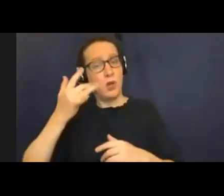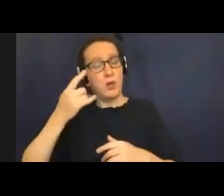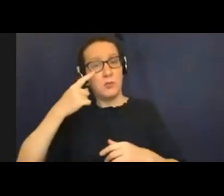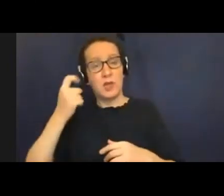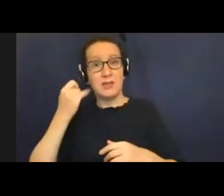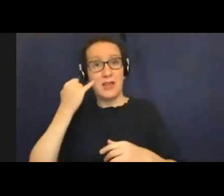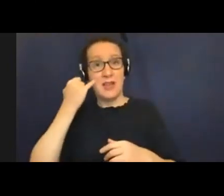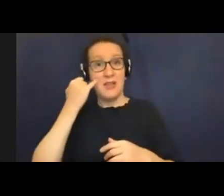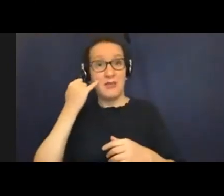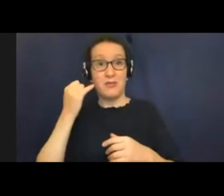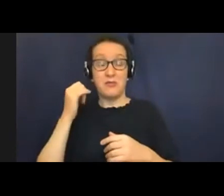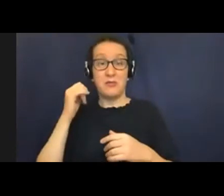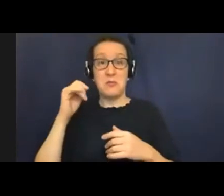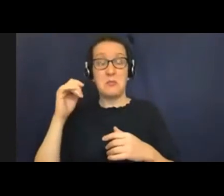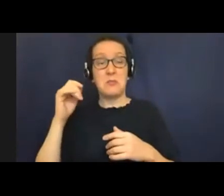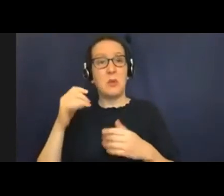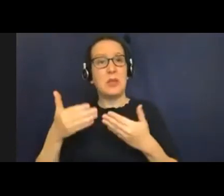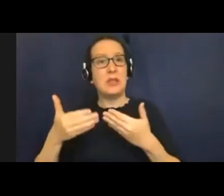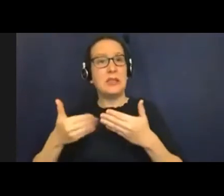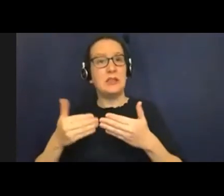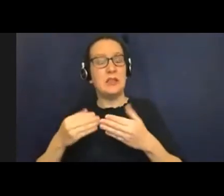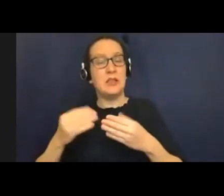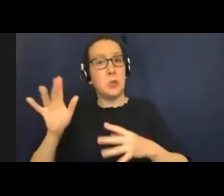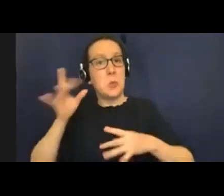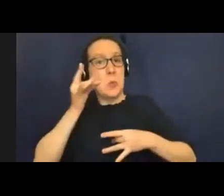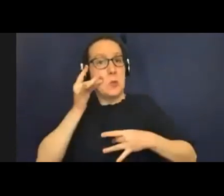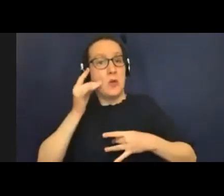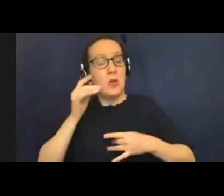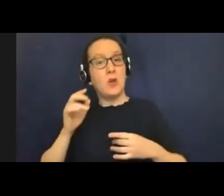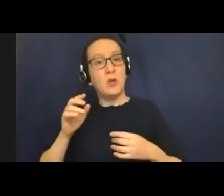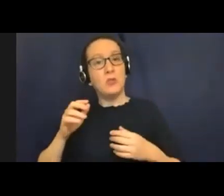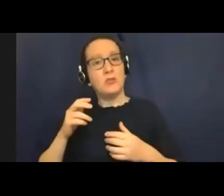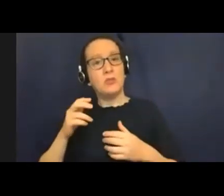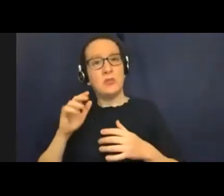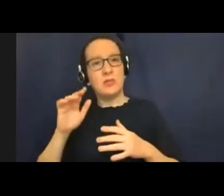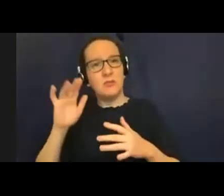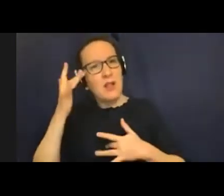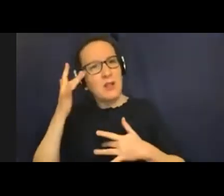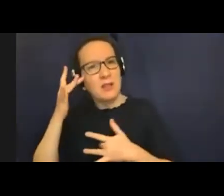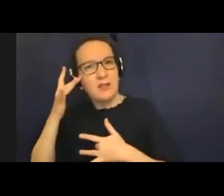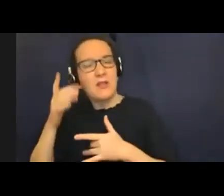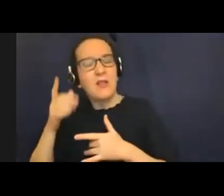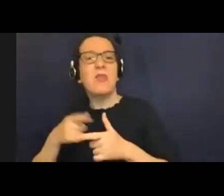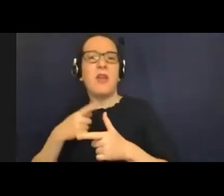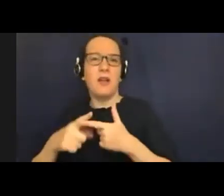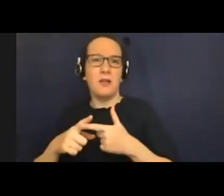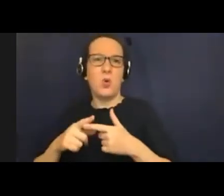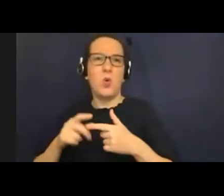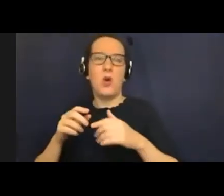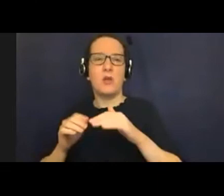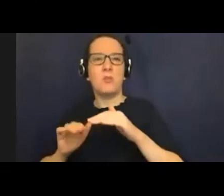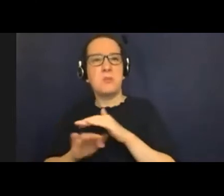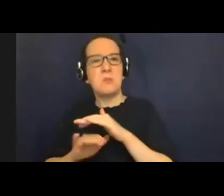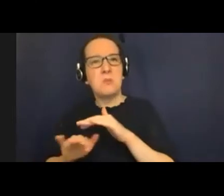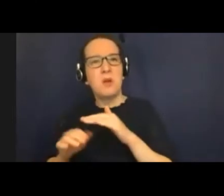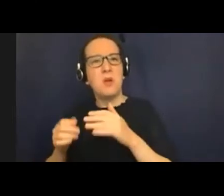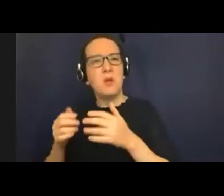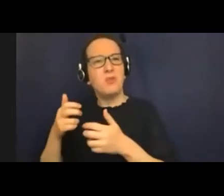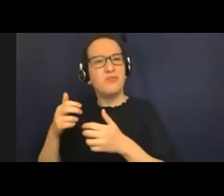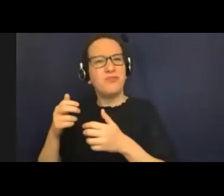important in that case. In addition to mitigating the risks around the virus, there's also some benefits around independence and